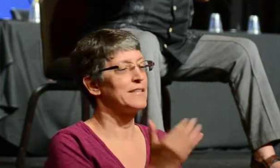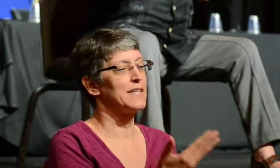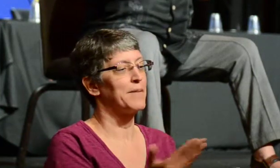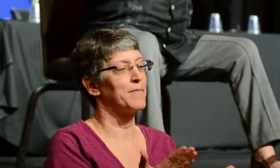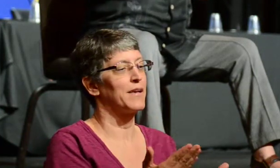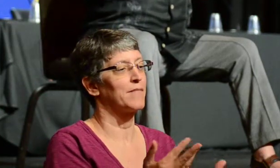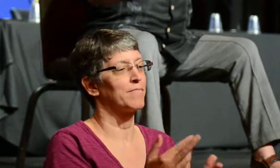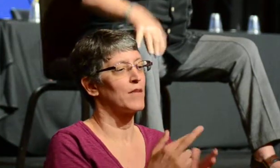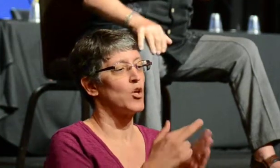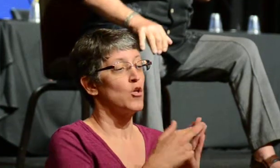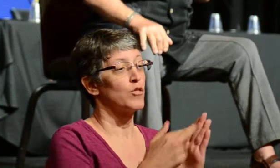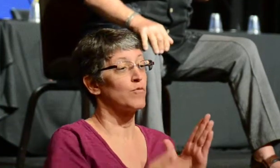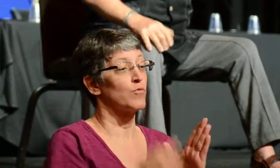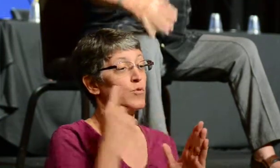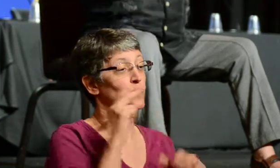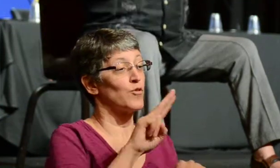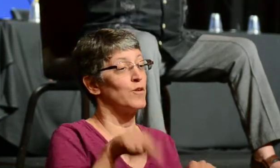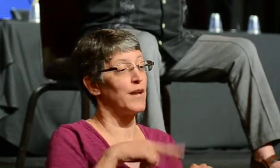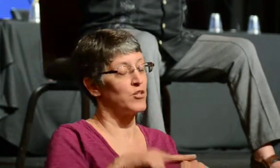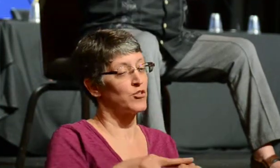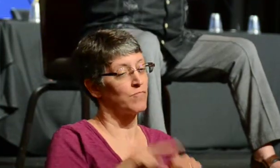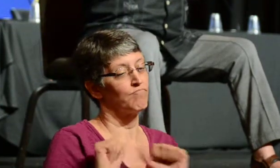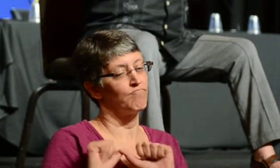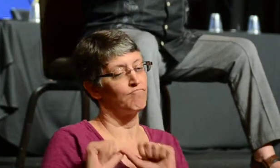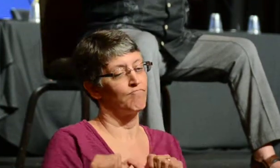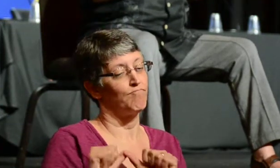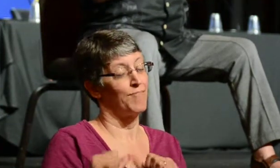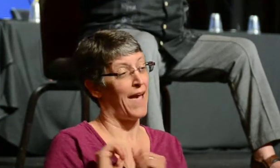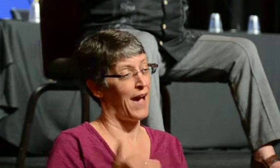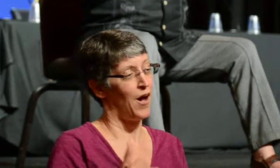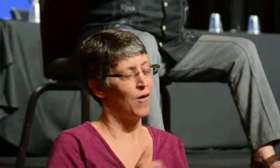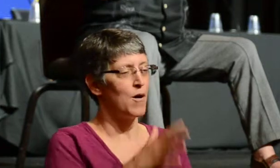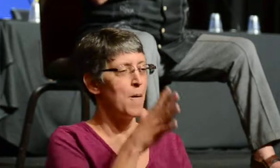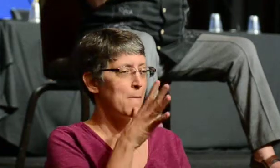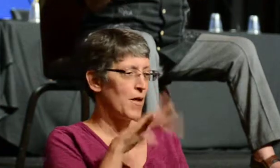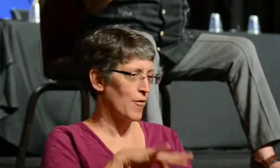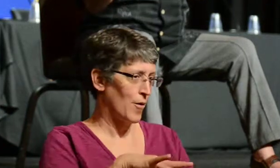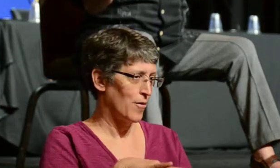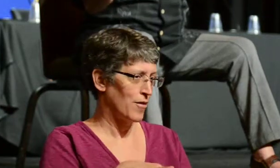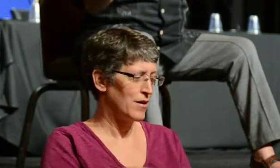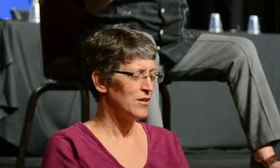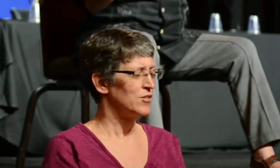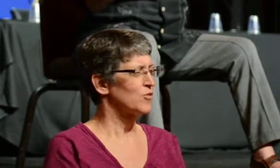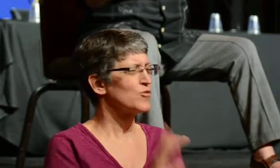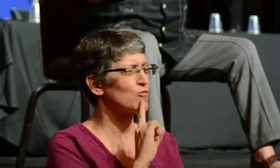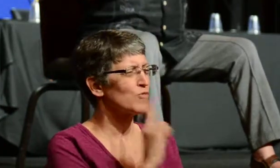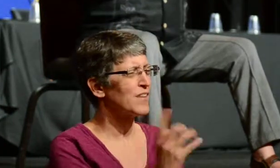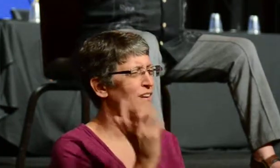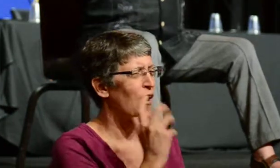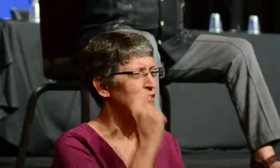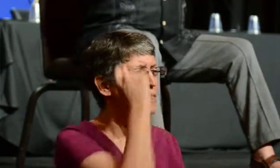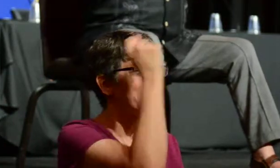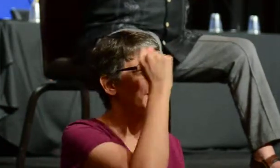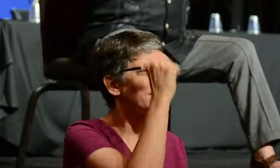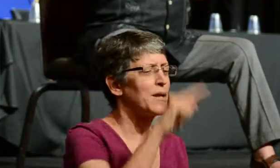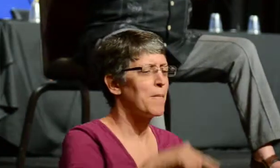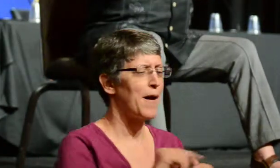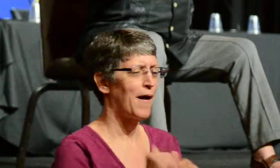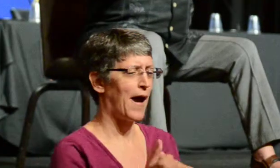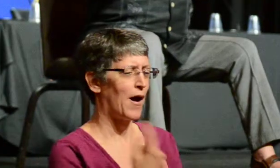is maintained by Mother Earth. So it's a marvelous theory of how we're all connected. And that's